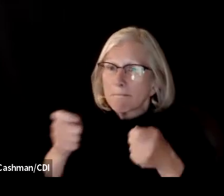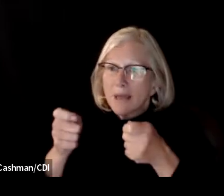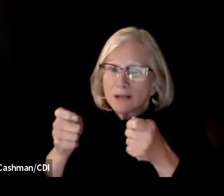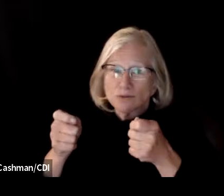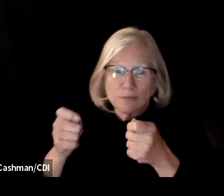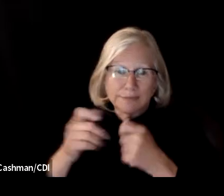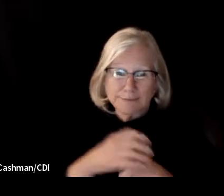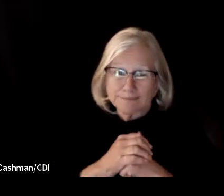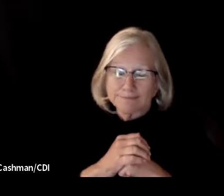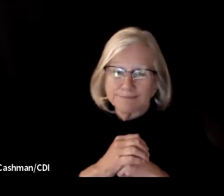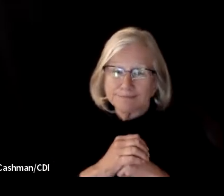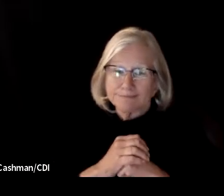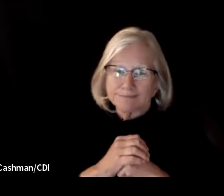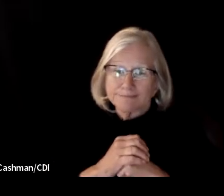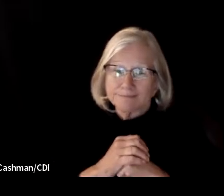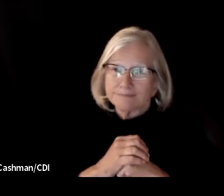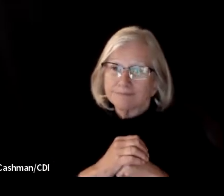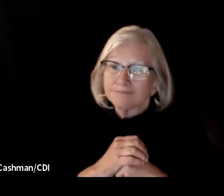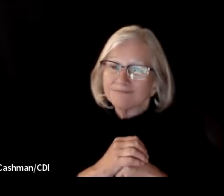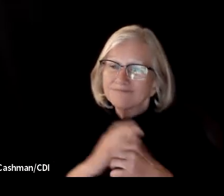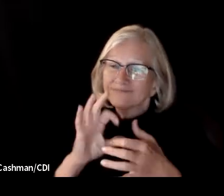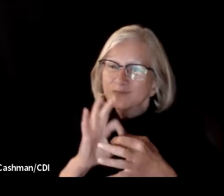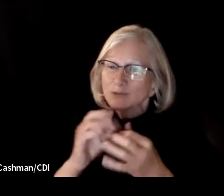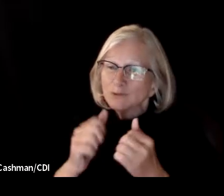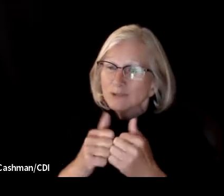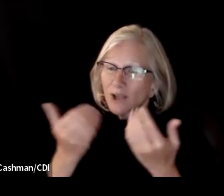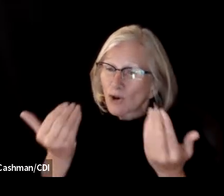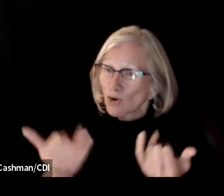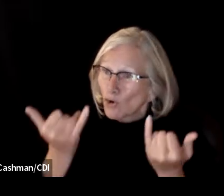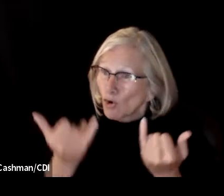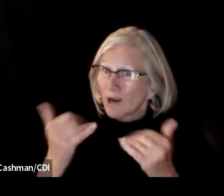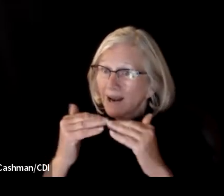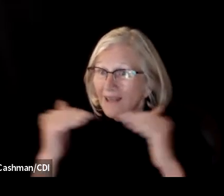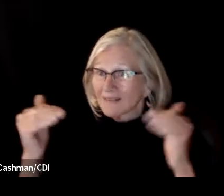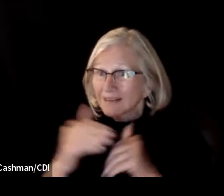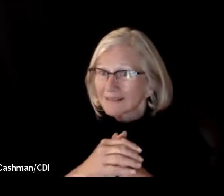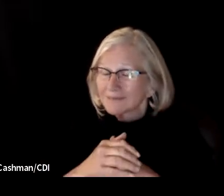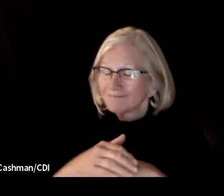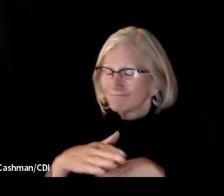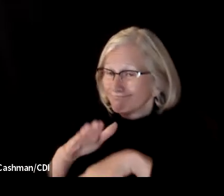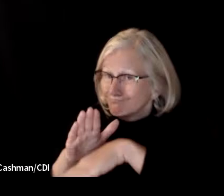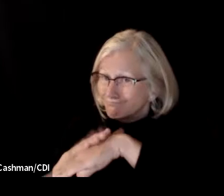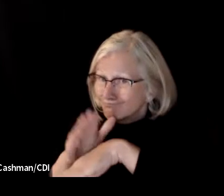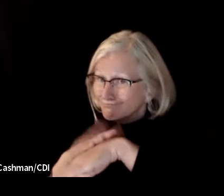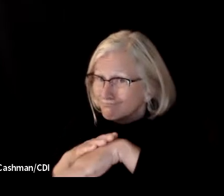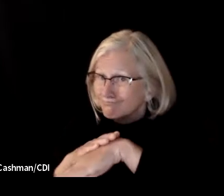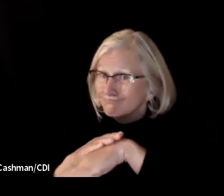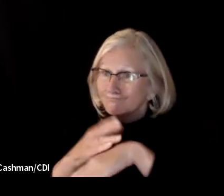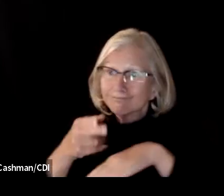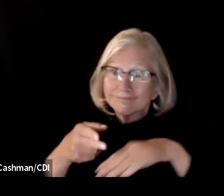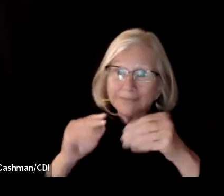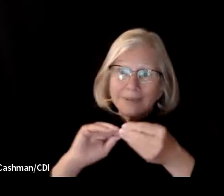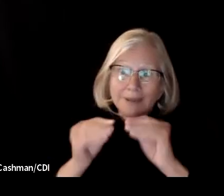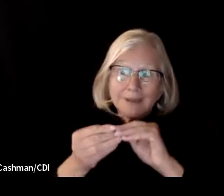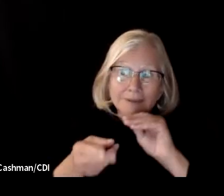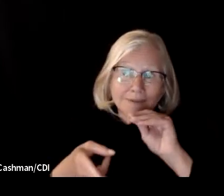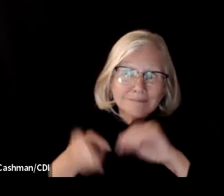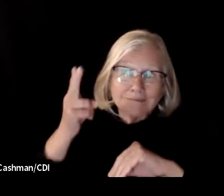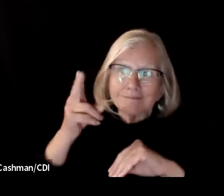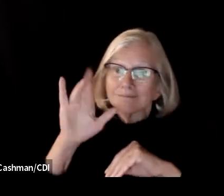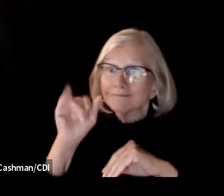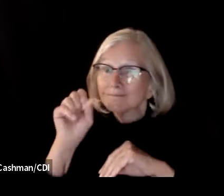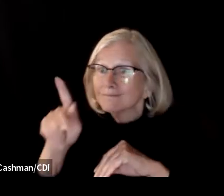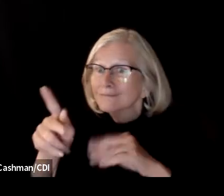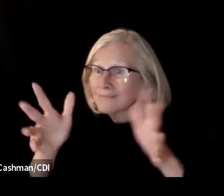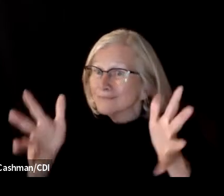we are in terms of the caution level and the high risk level, and advising, and this CDC guidance is quite helpful in that